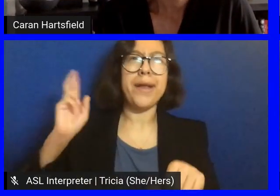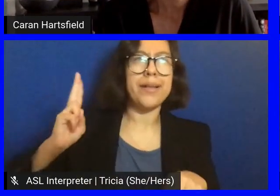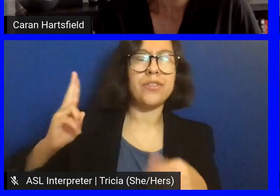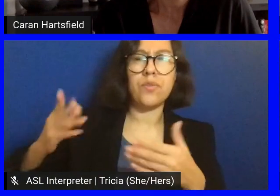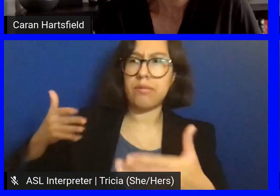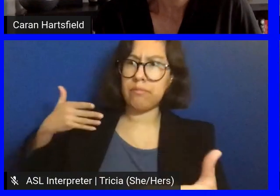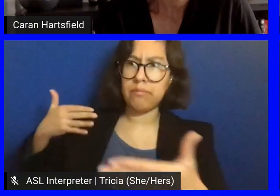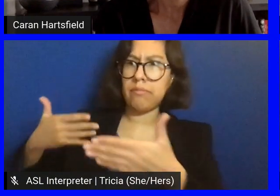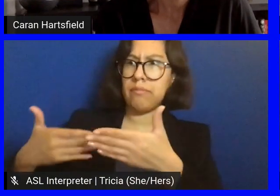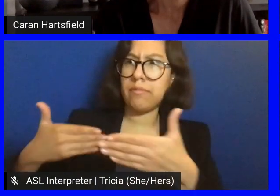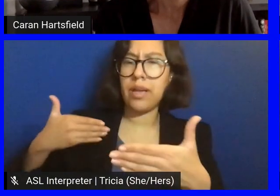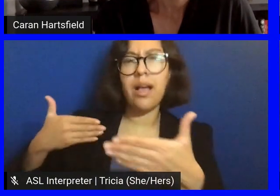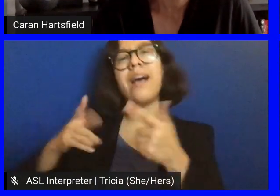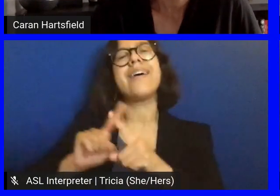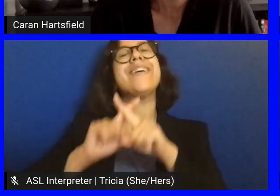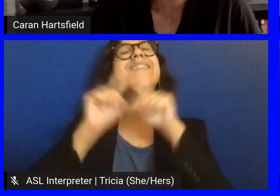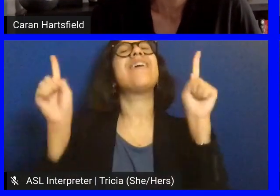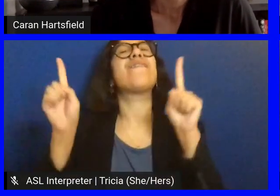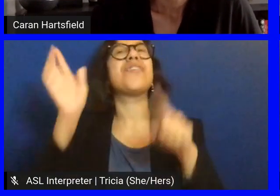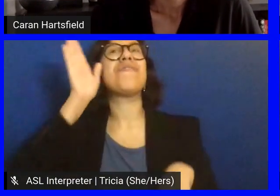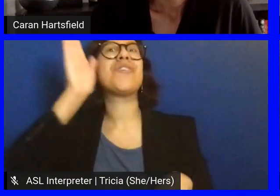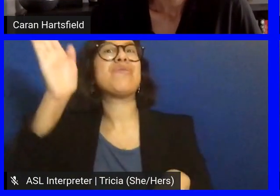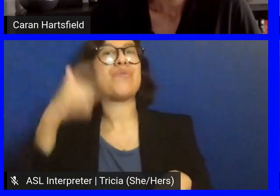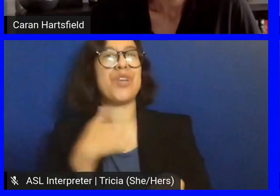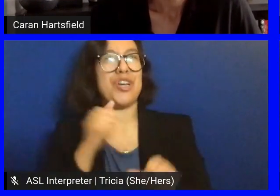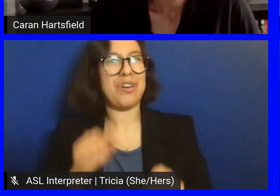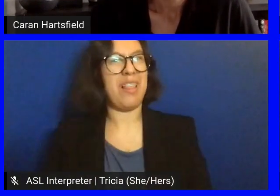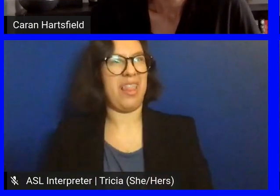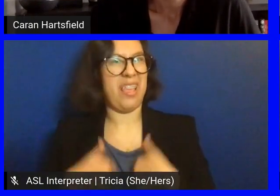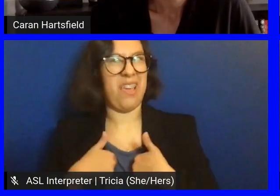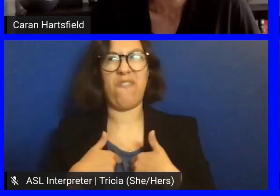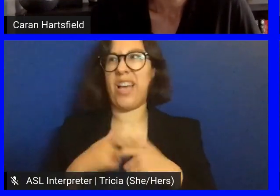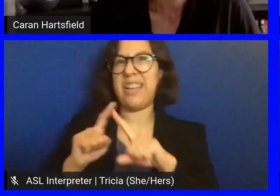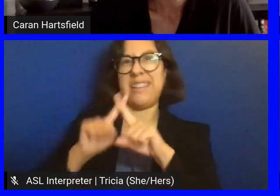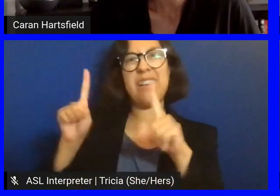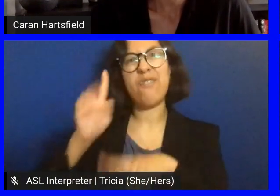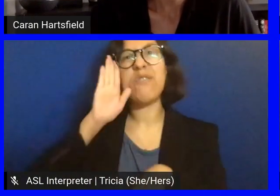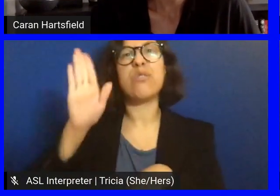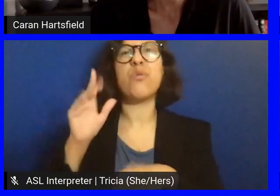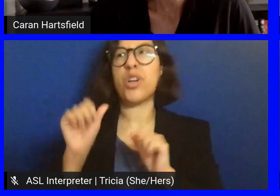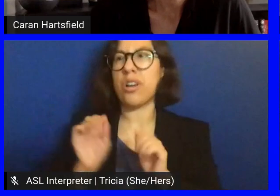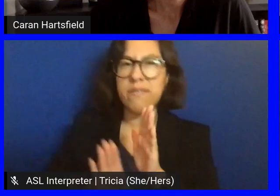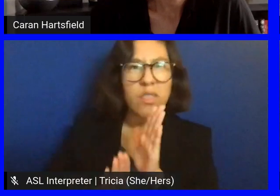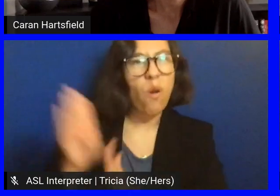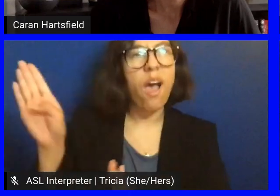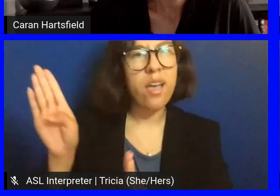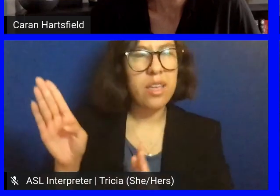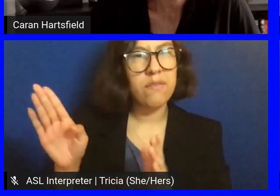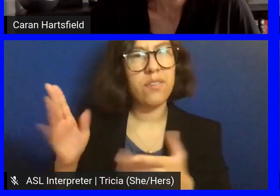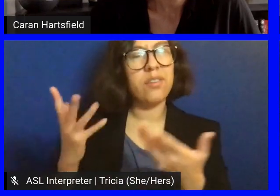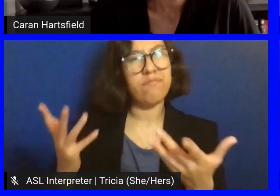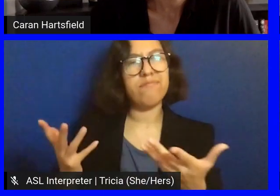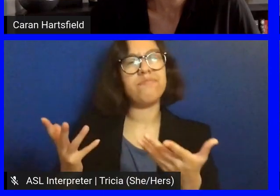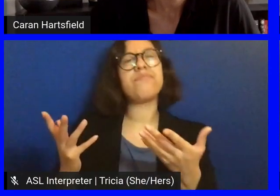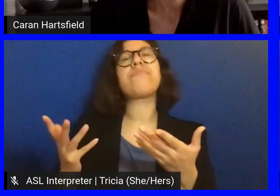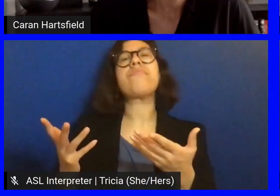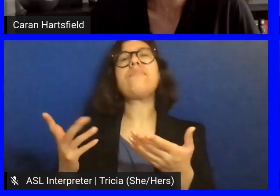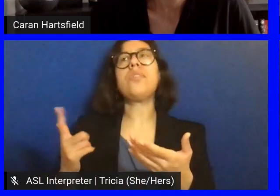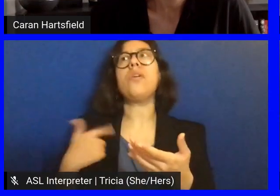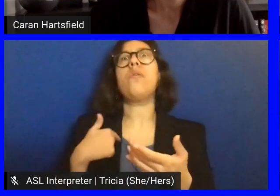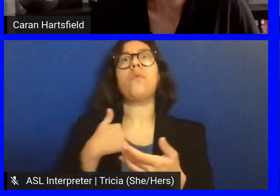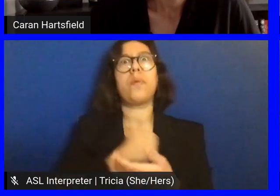that we want to live in, and ultimately a future that we'd like to thrive in. And so I think we are